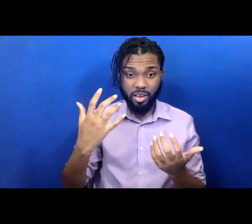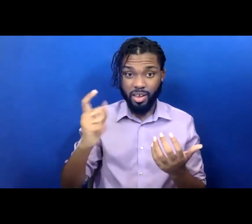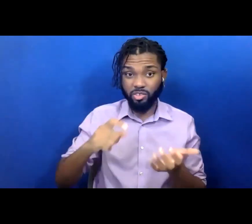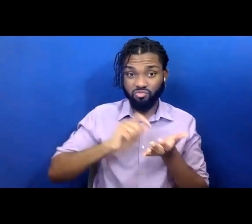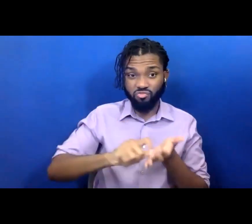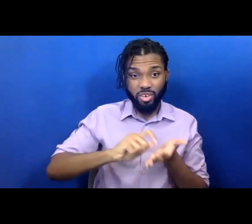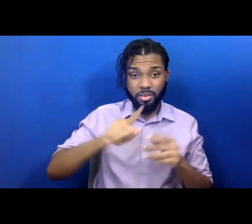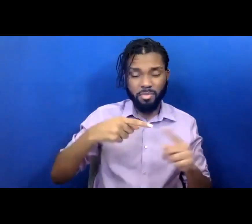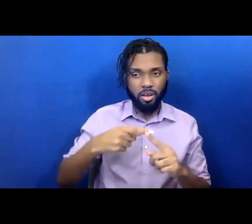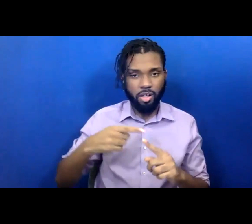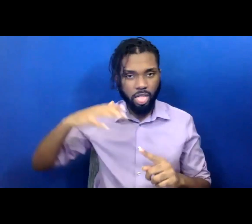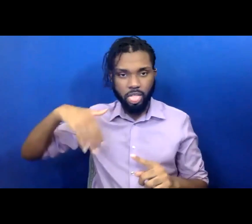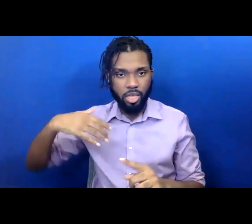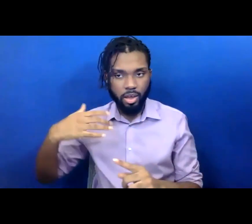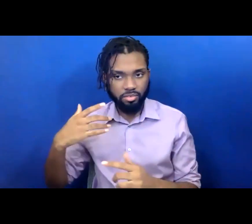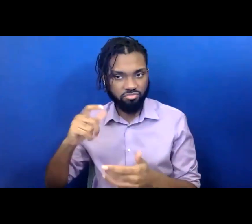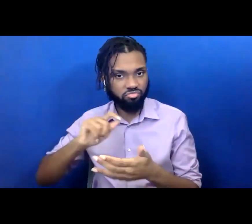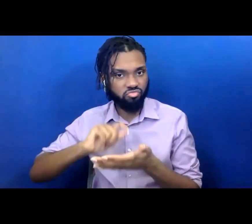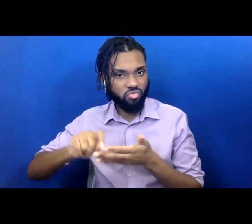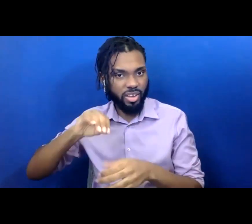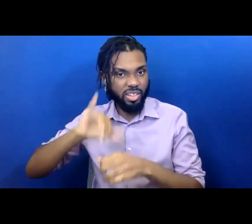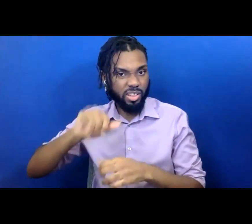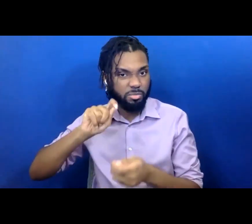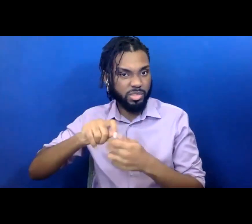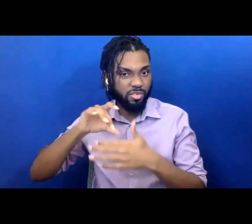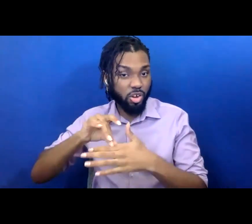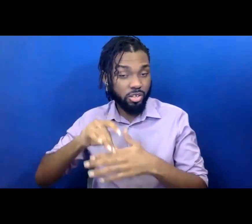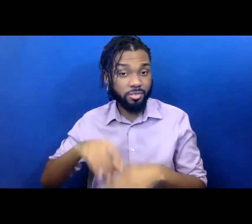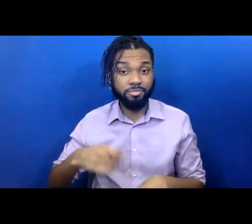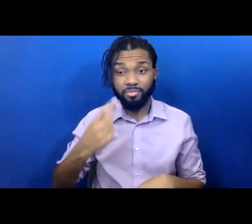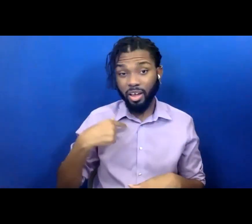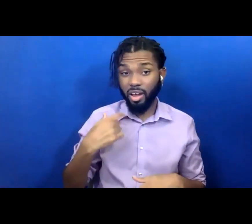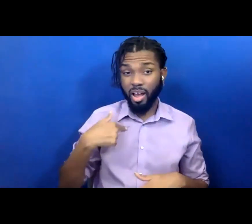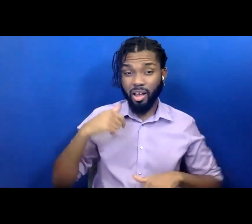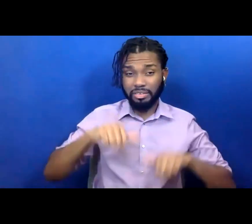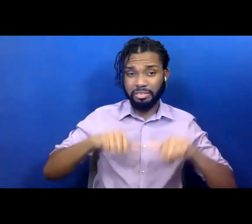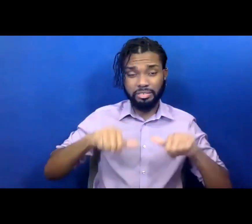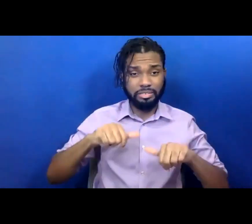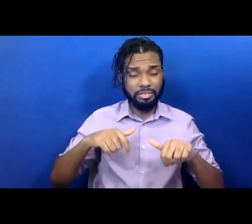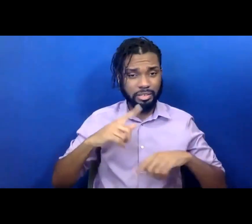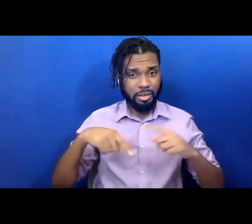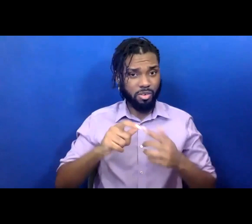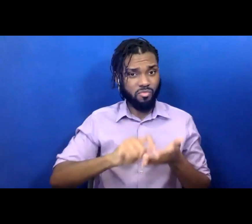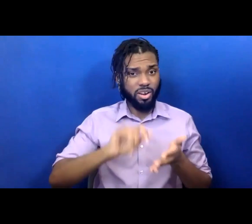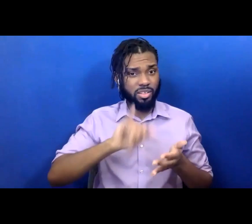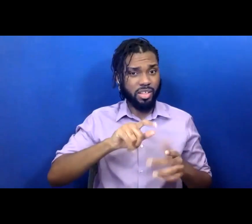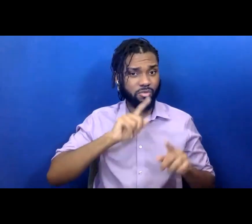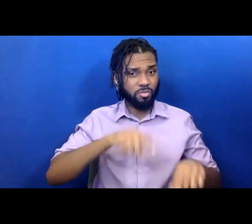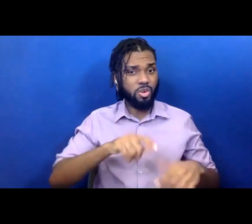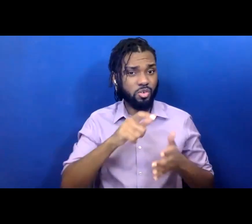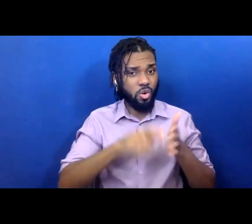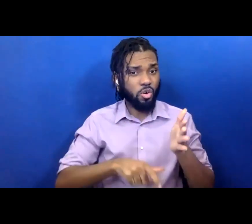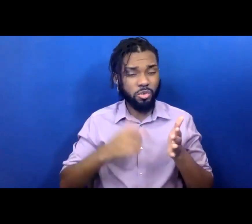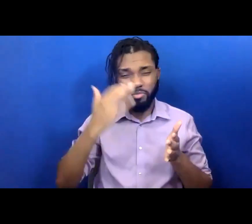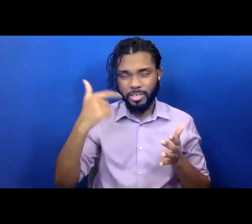particular context. And actually, I hesitated to write the Target article to respond to the Target article in the beginning because I thought of what I